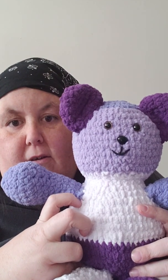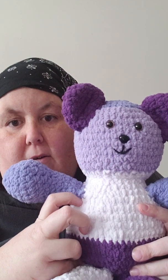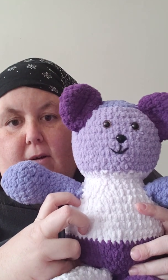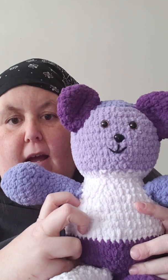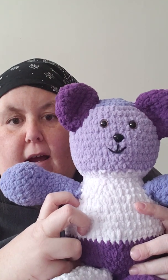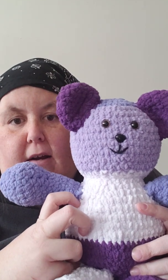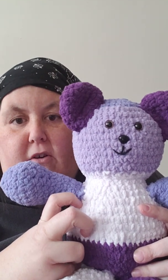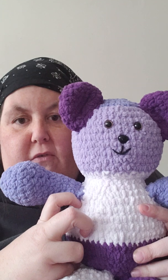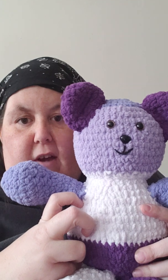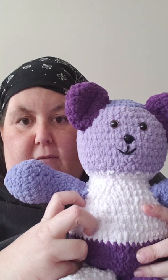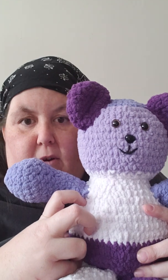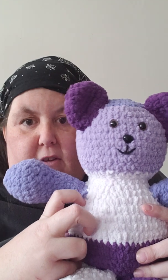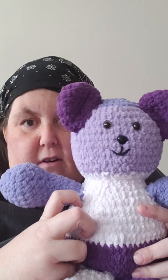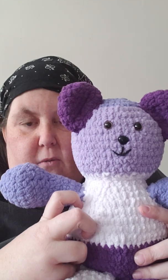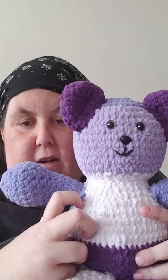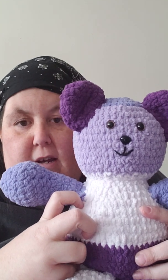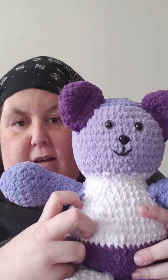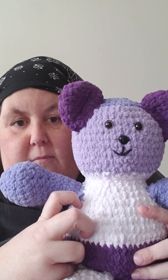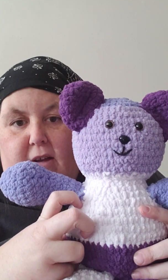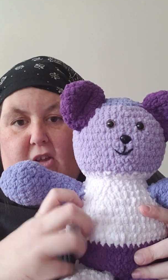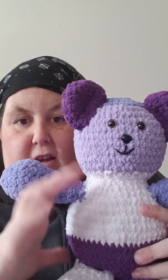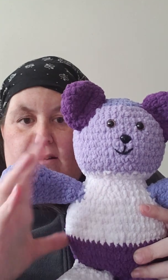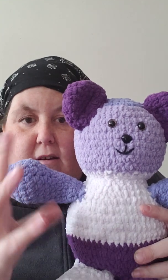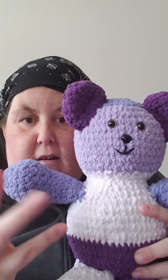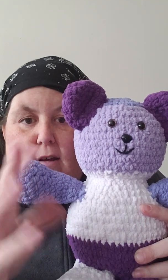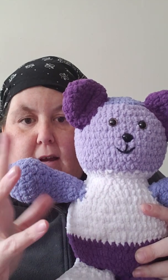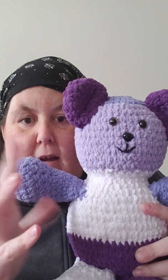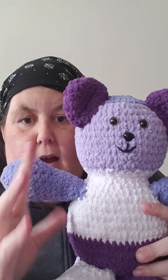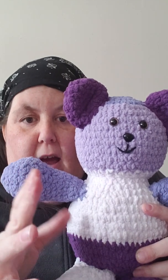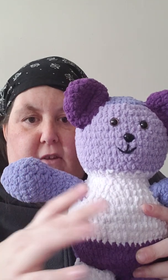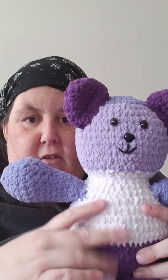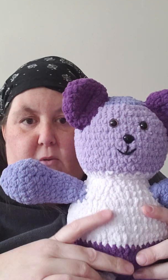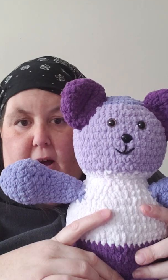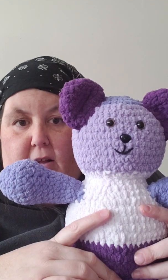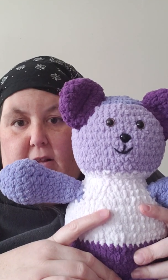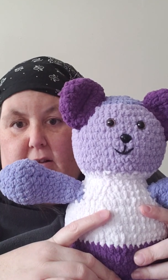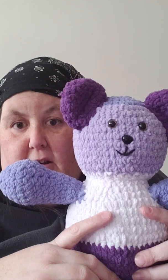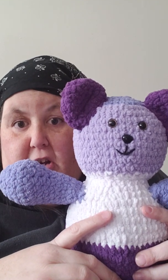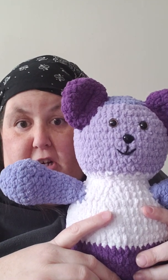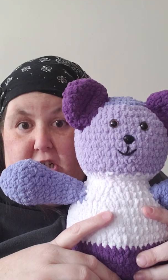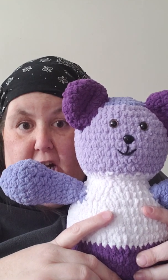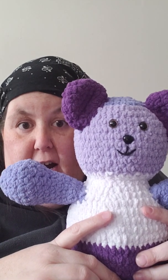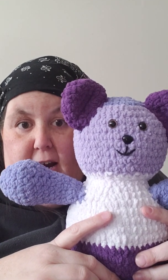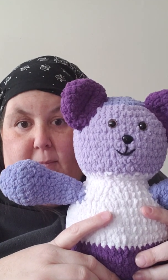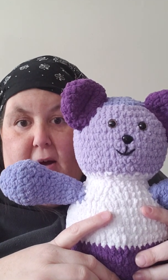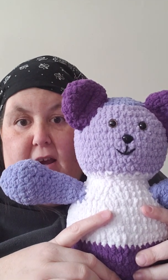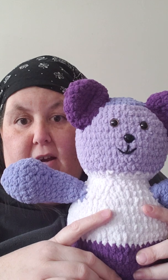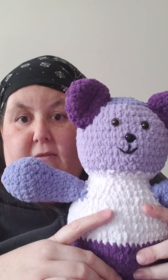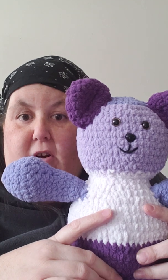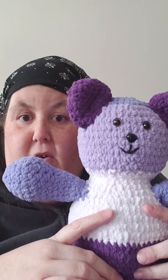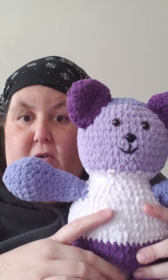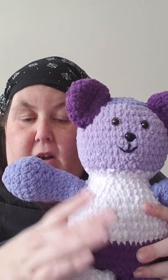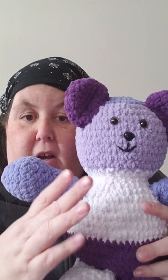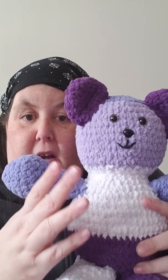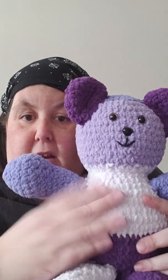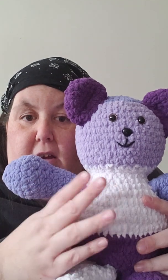So I don't know if you have more than one kid, but then I think they're good in sharing, but you never know. You